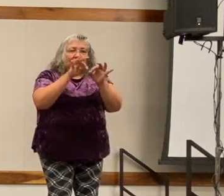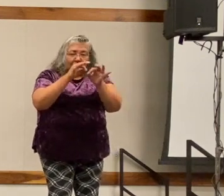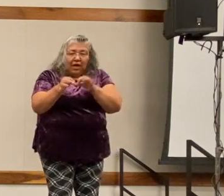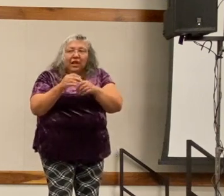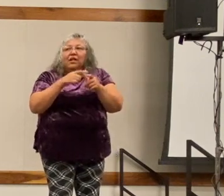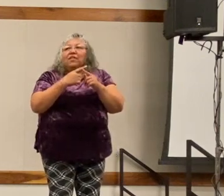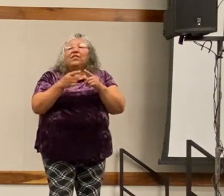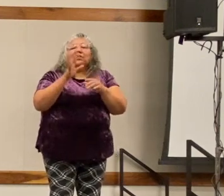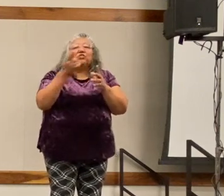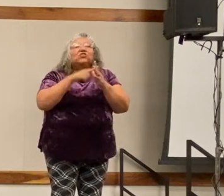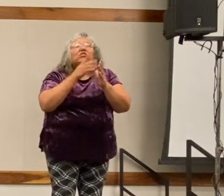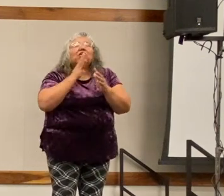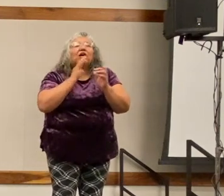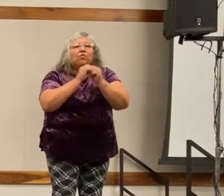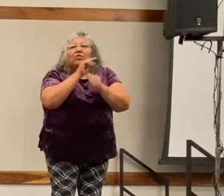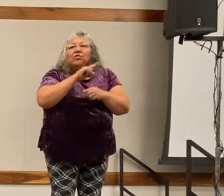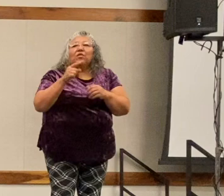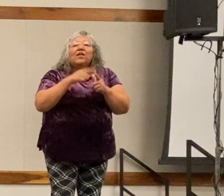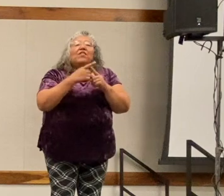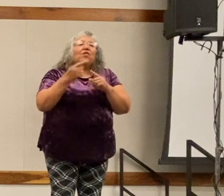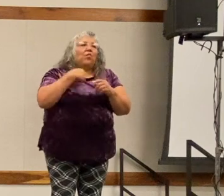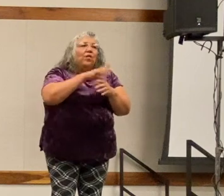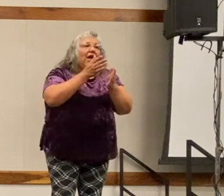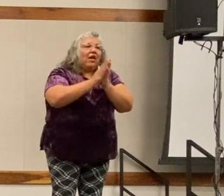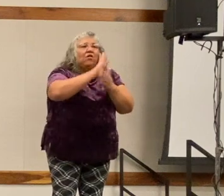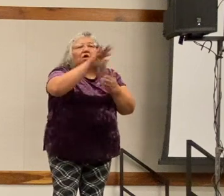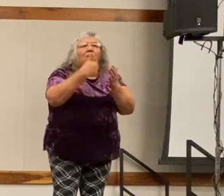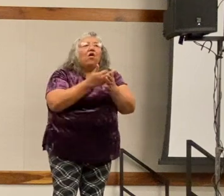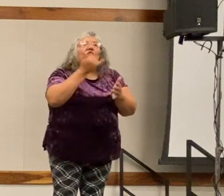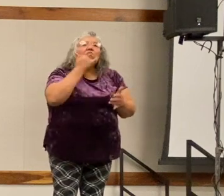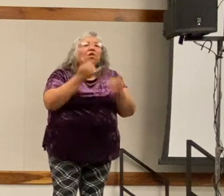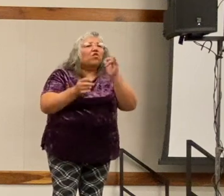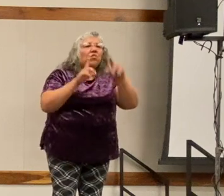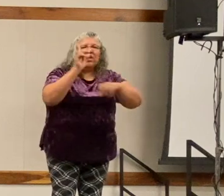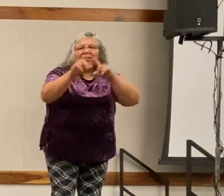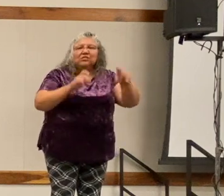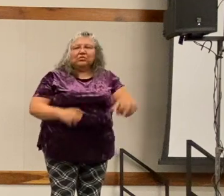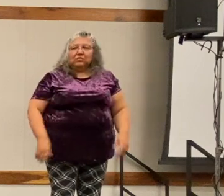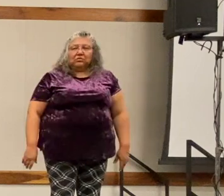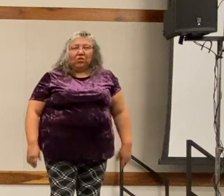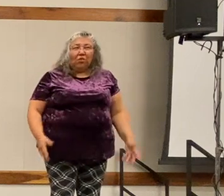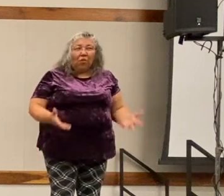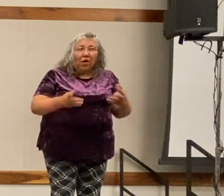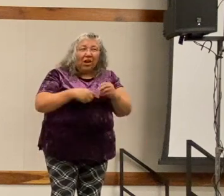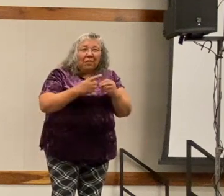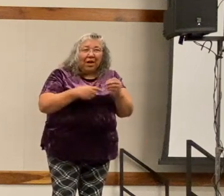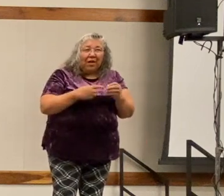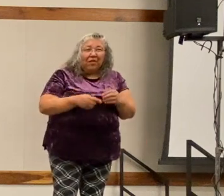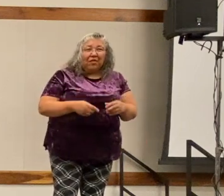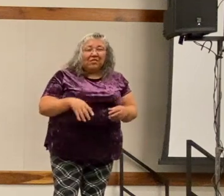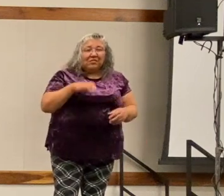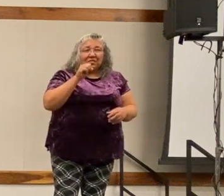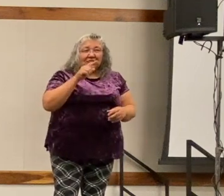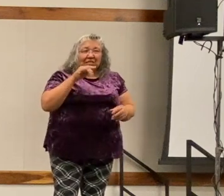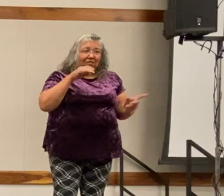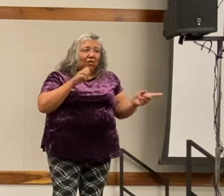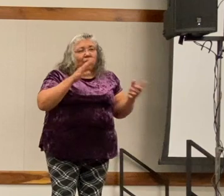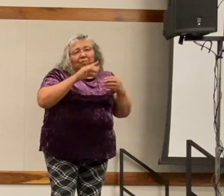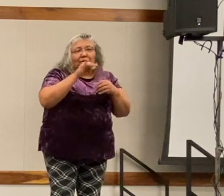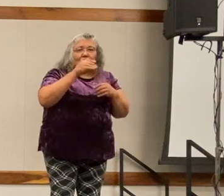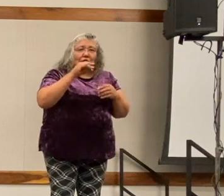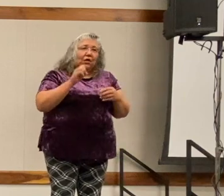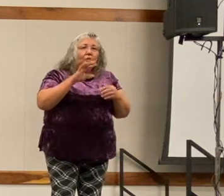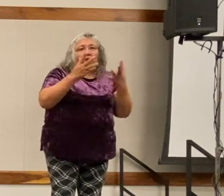and he starts talking to you, and we start asking all the wrong questions. Well, what about Stevie? What about Joni? What